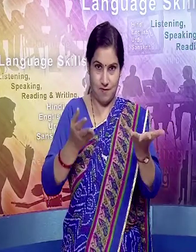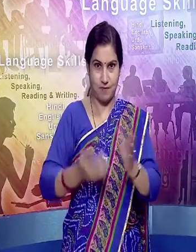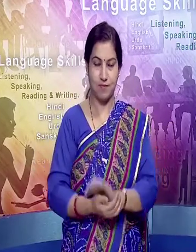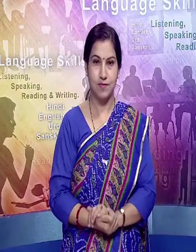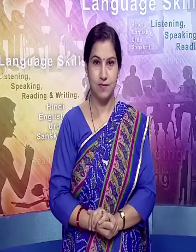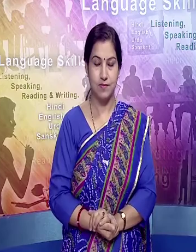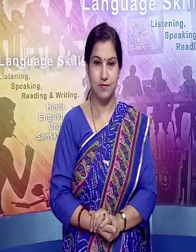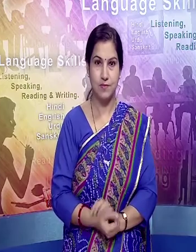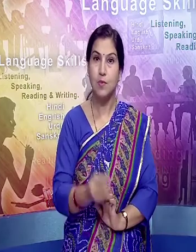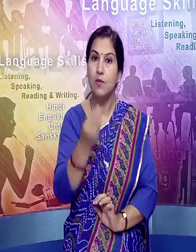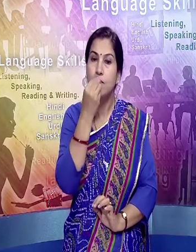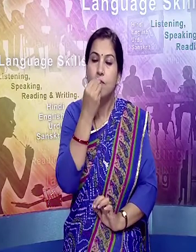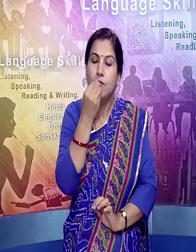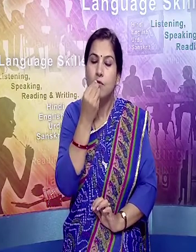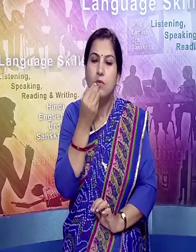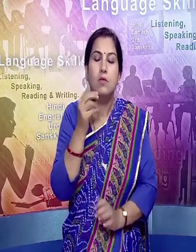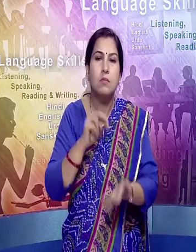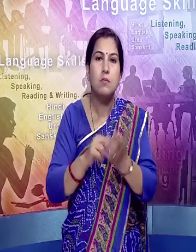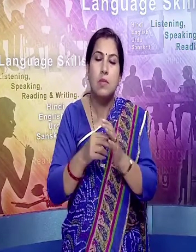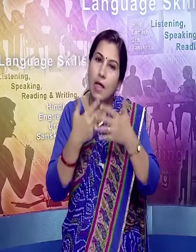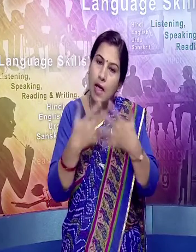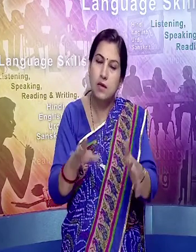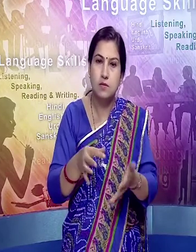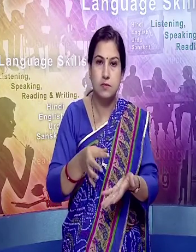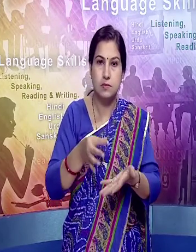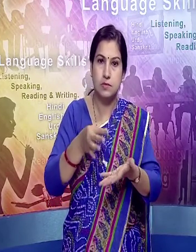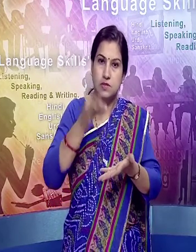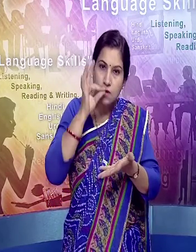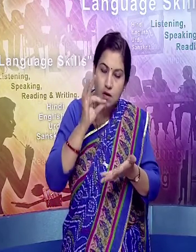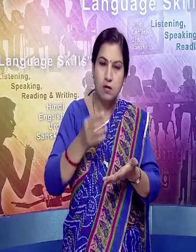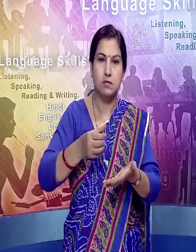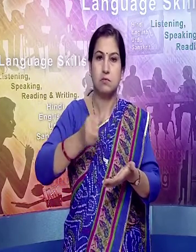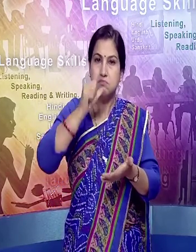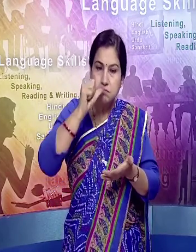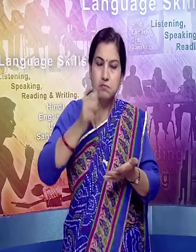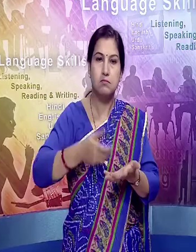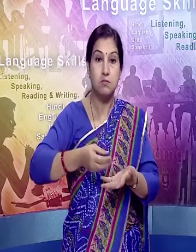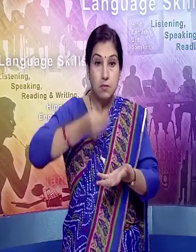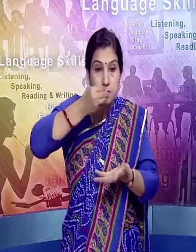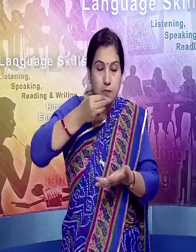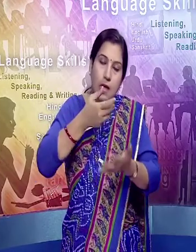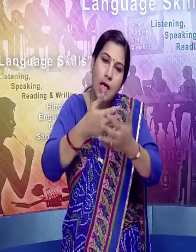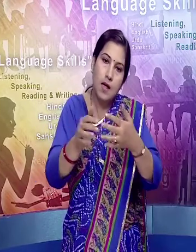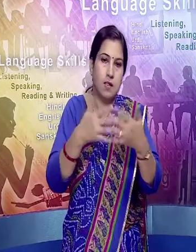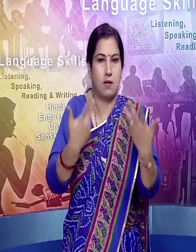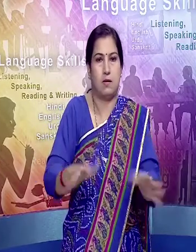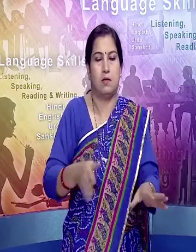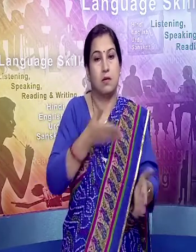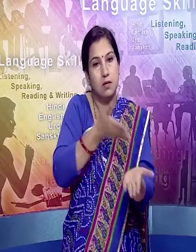Food is any edible substance that we eat or drink to